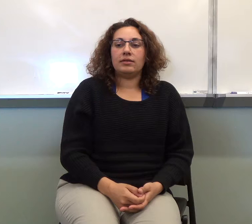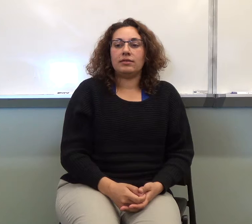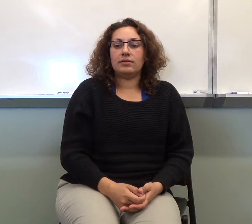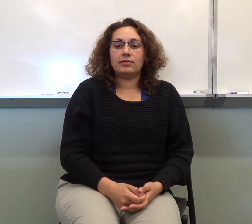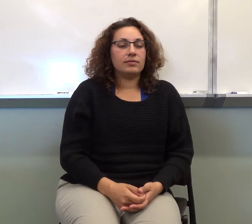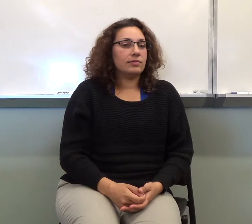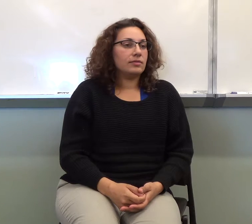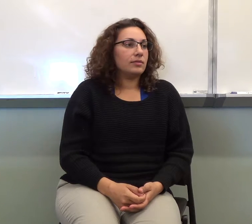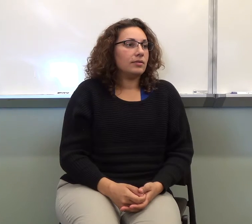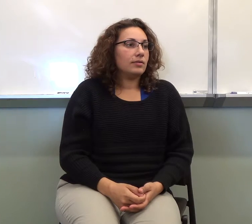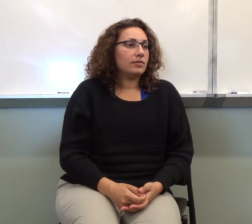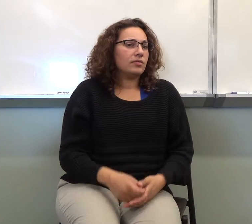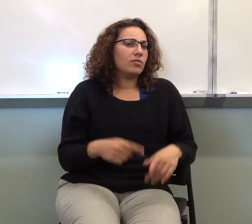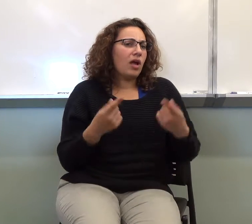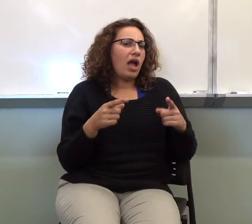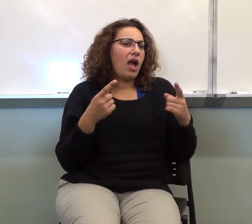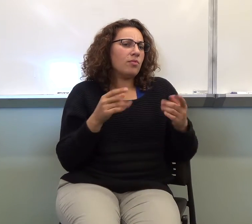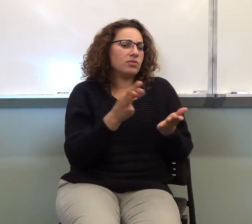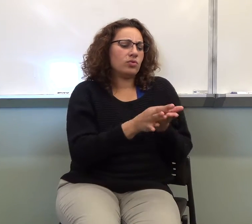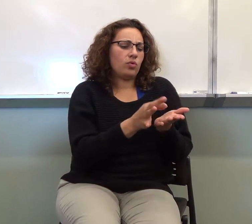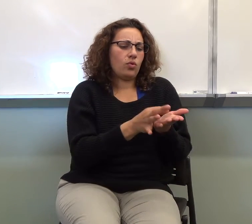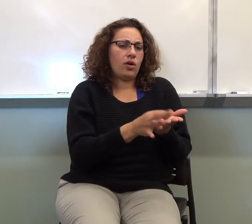Well, what could happen if you toss a coin?